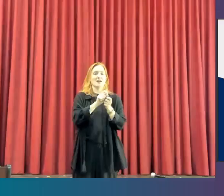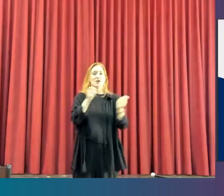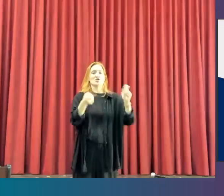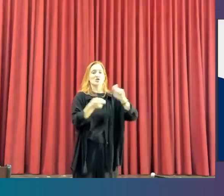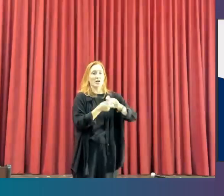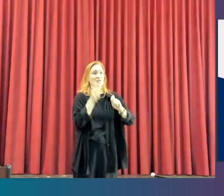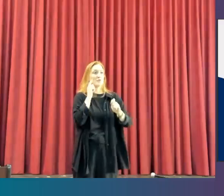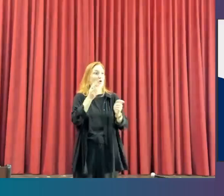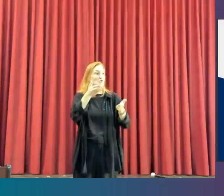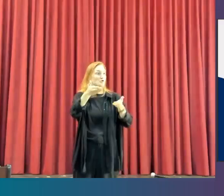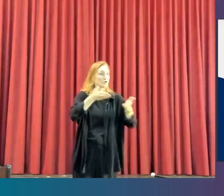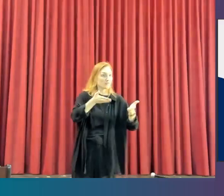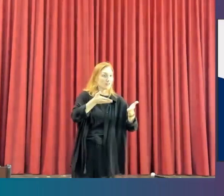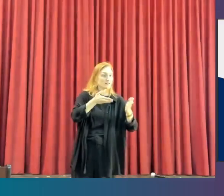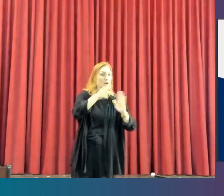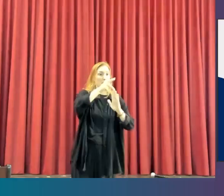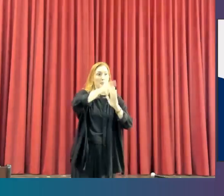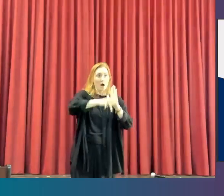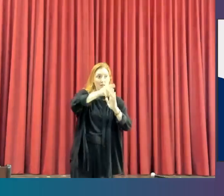rule.